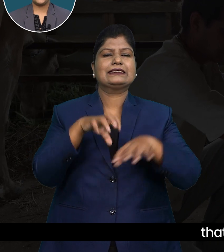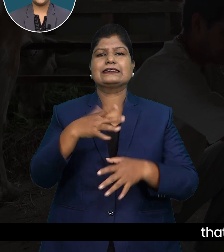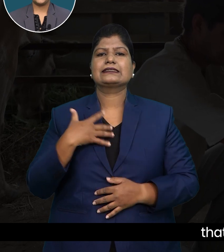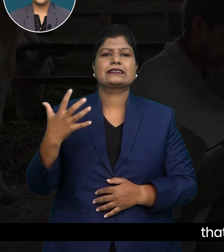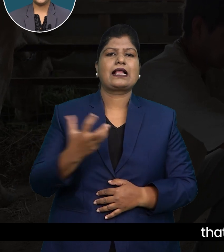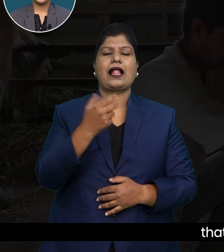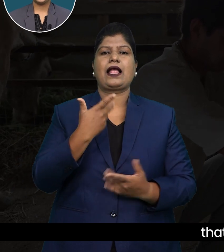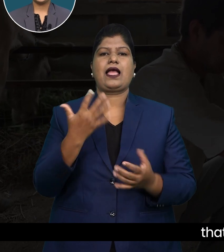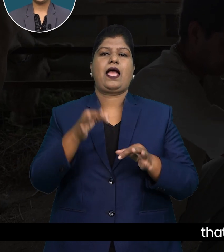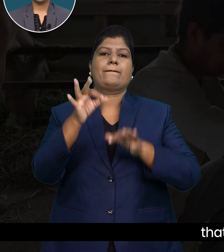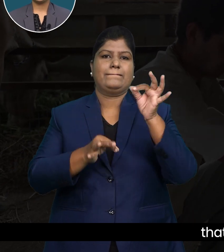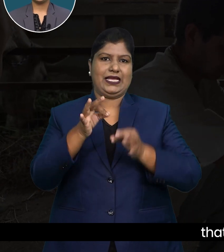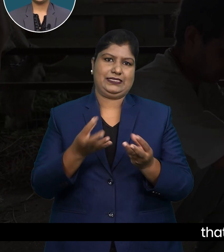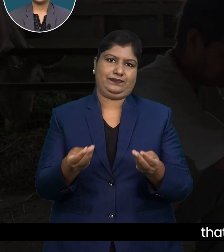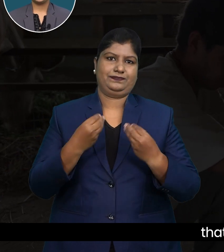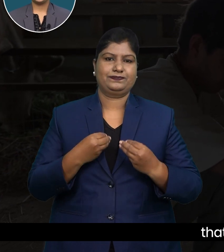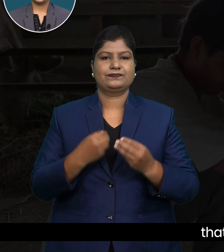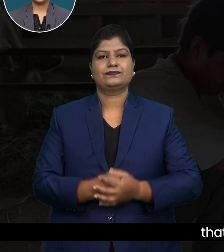milk.